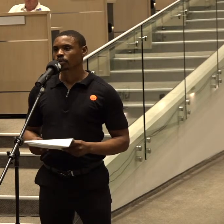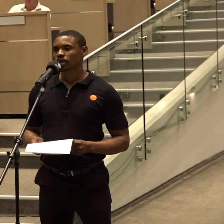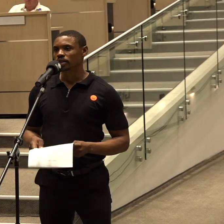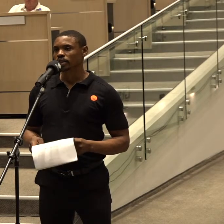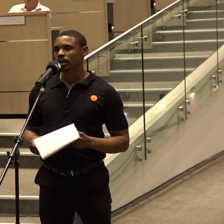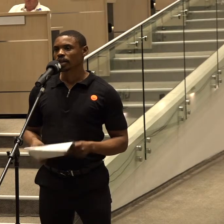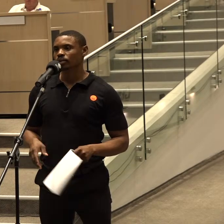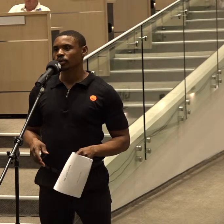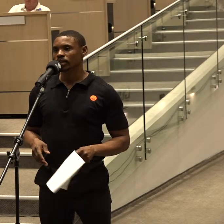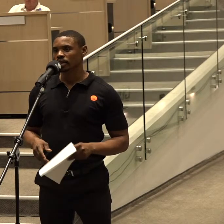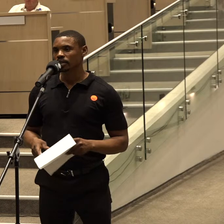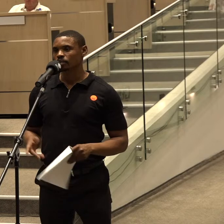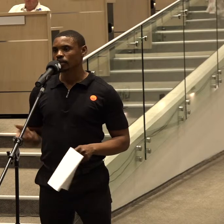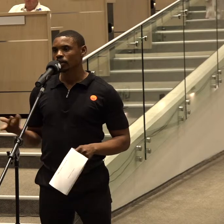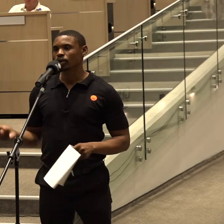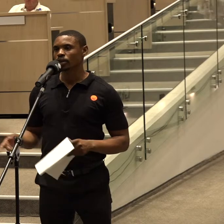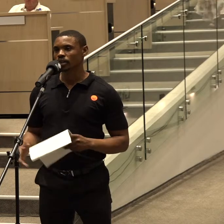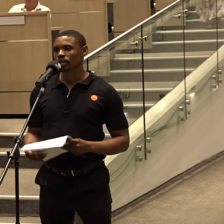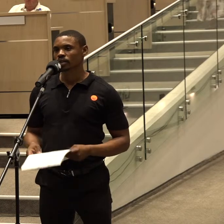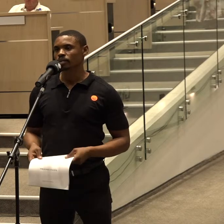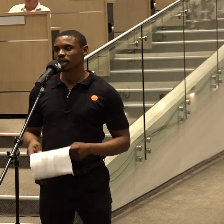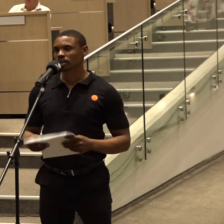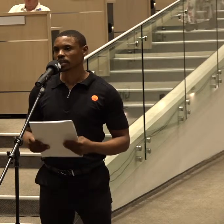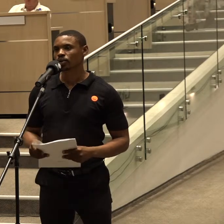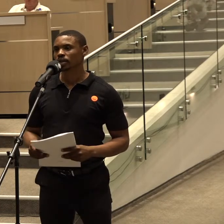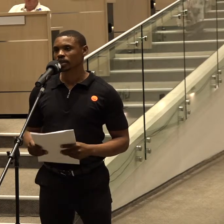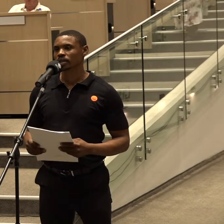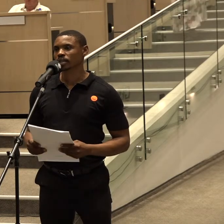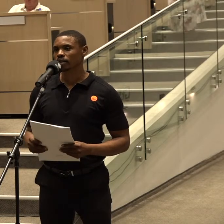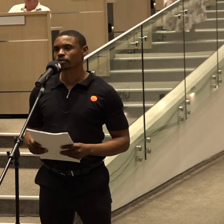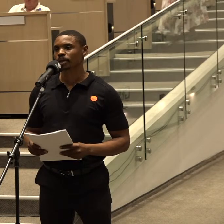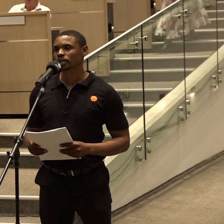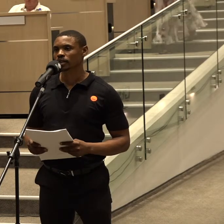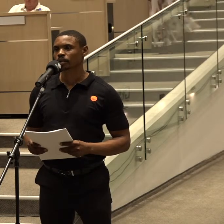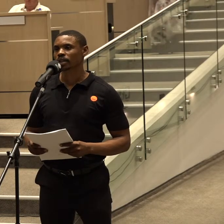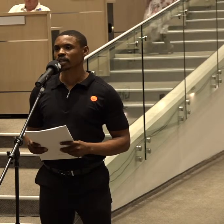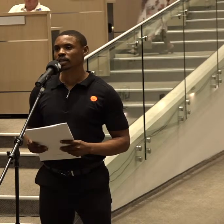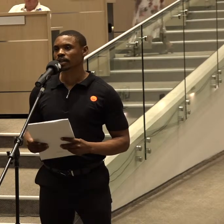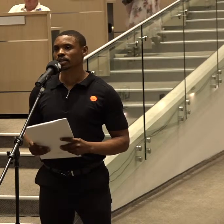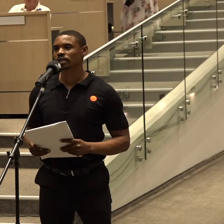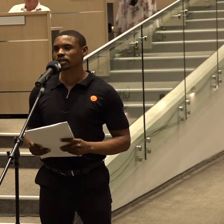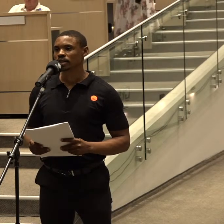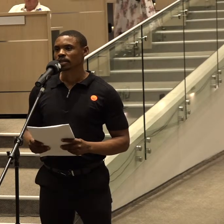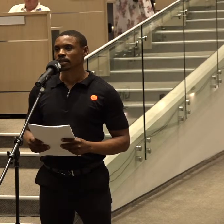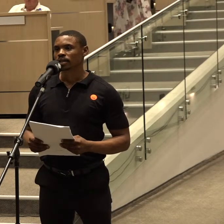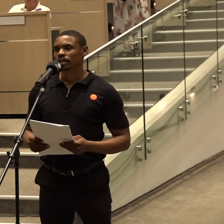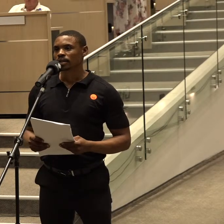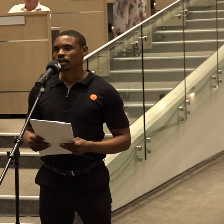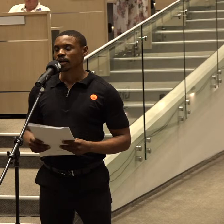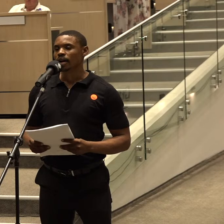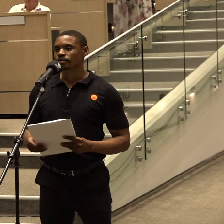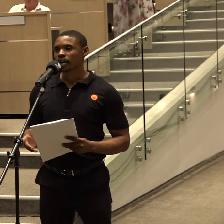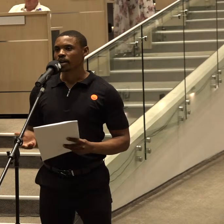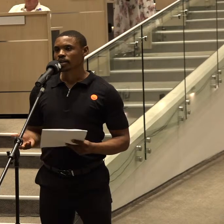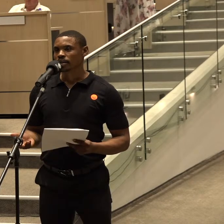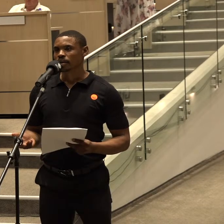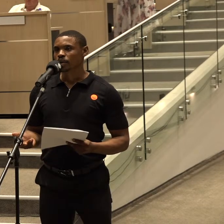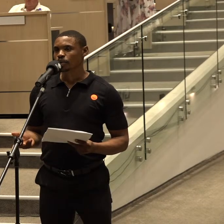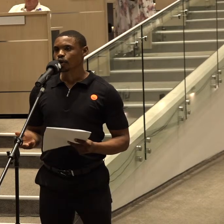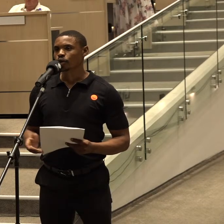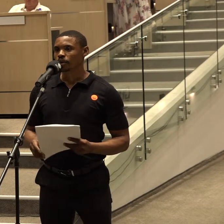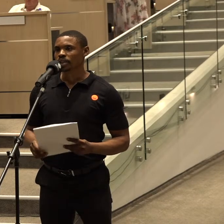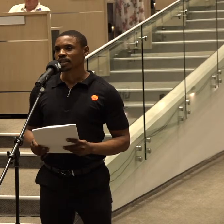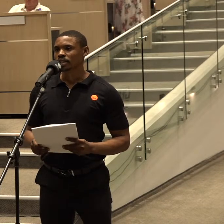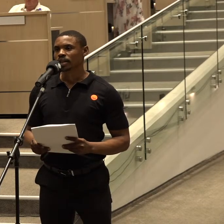global edition of course there is a bill or there is a budget or there is a draft budget but at the end anything